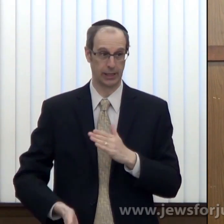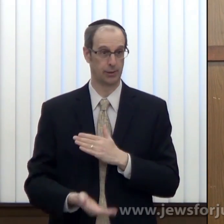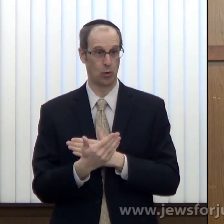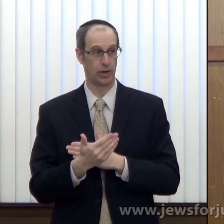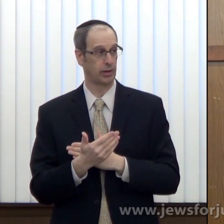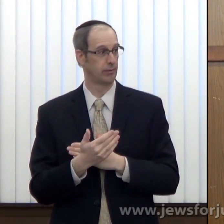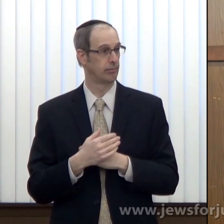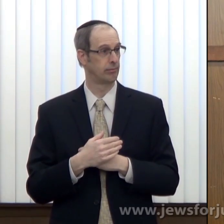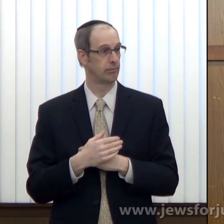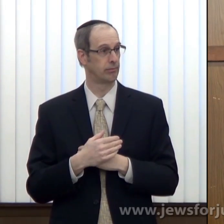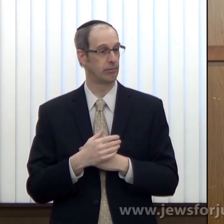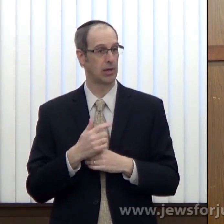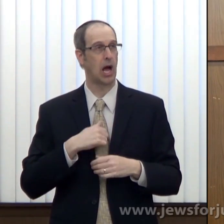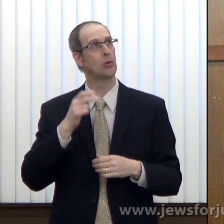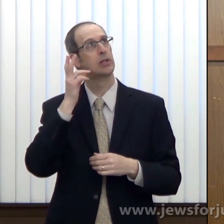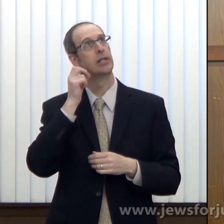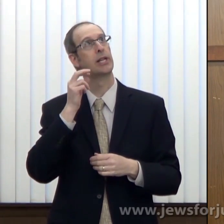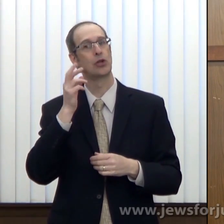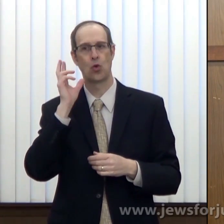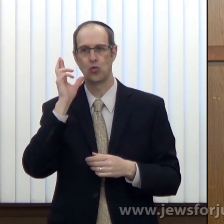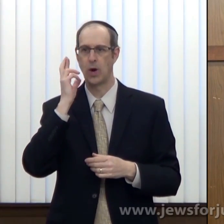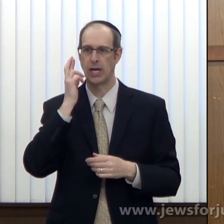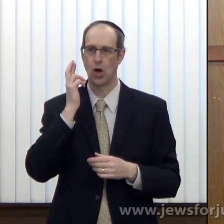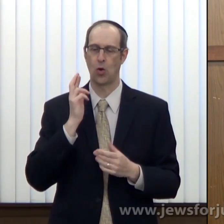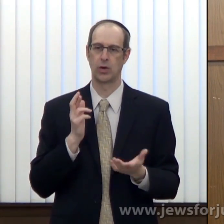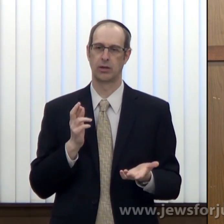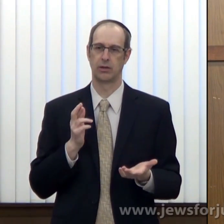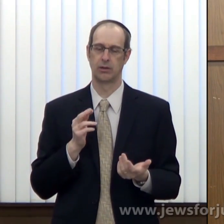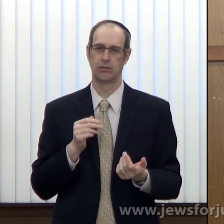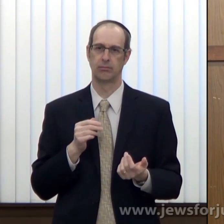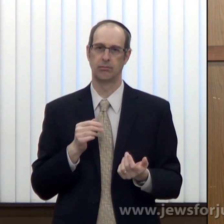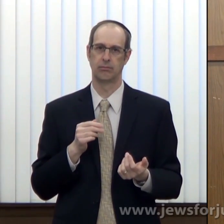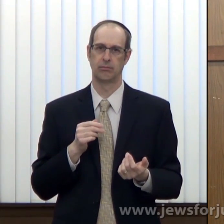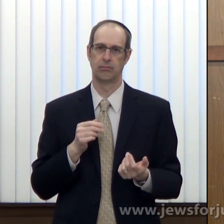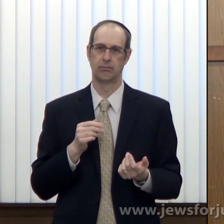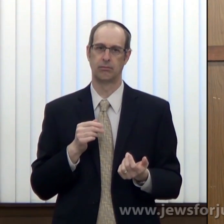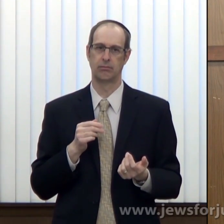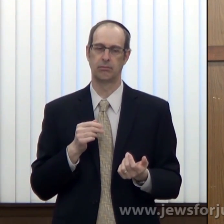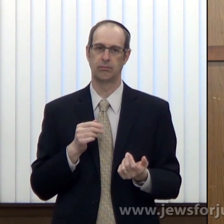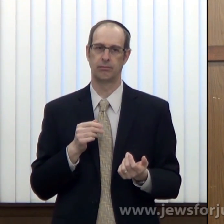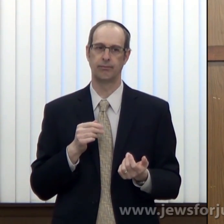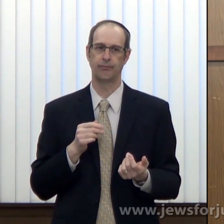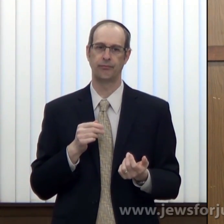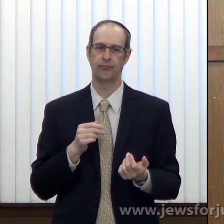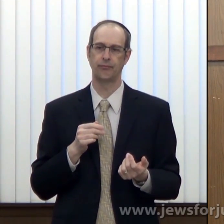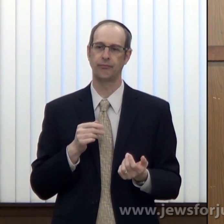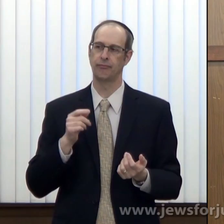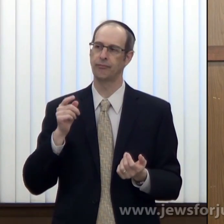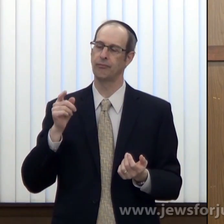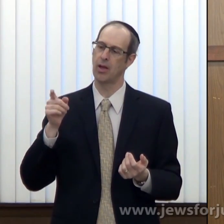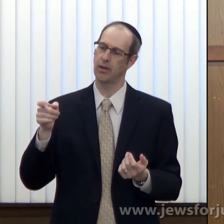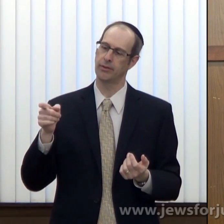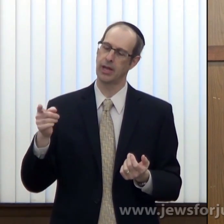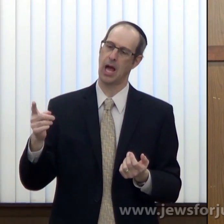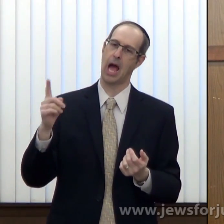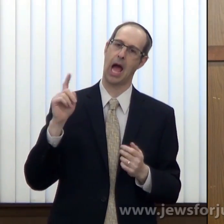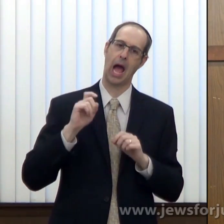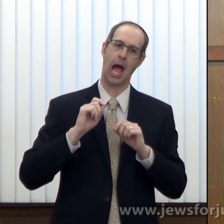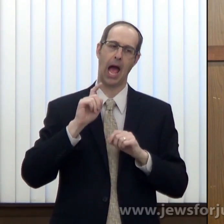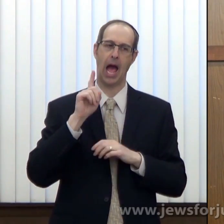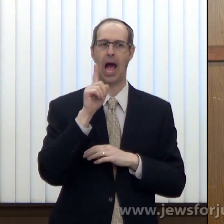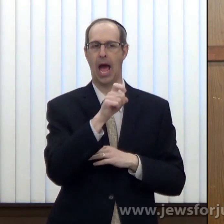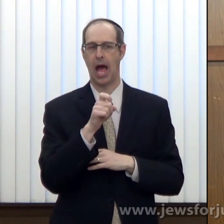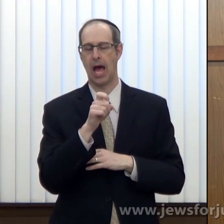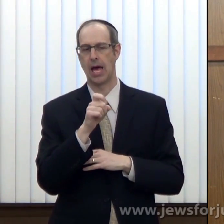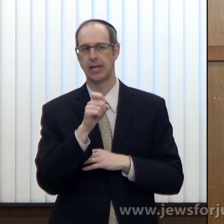morning, I was listening to the radio, and they asked the question of